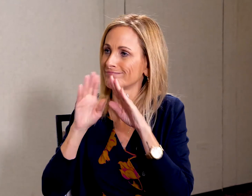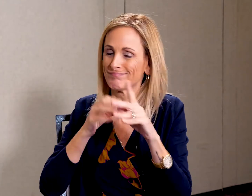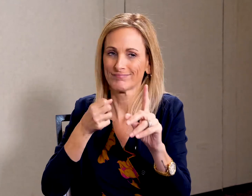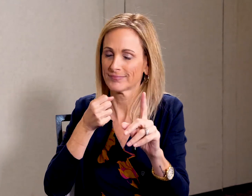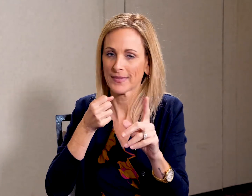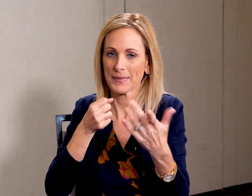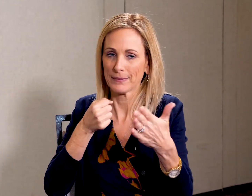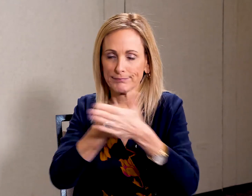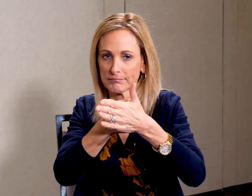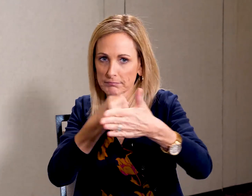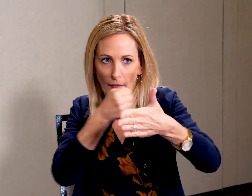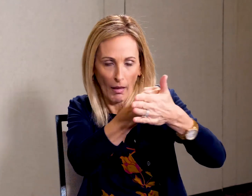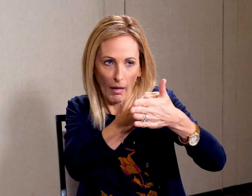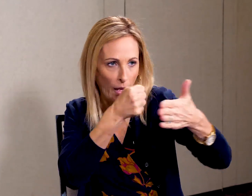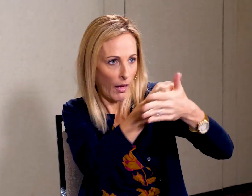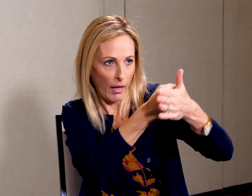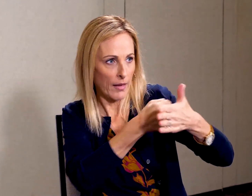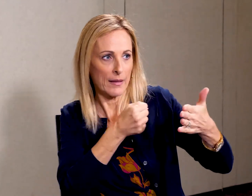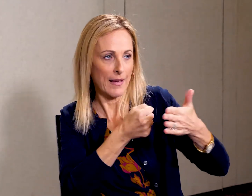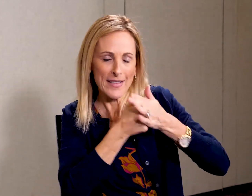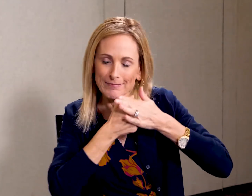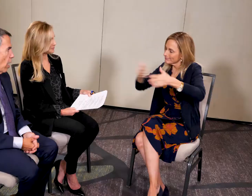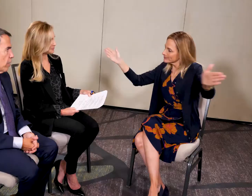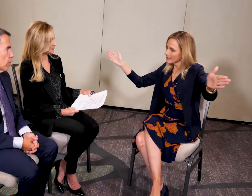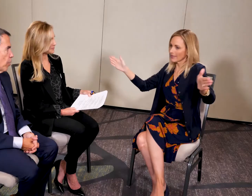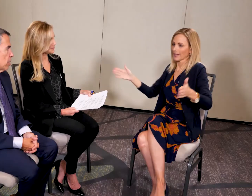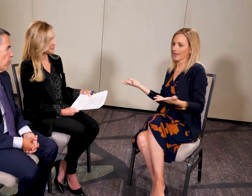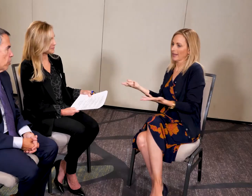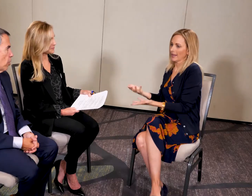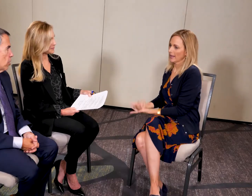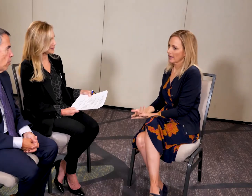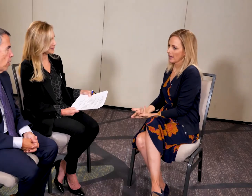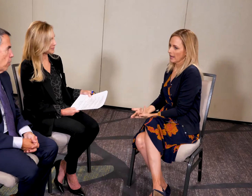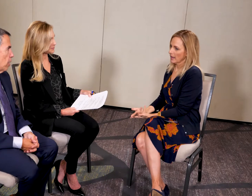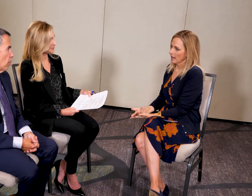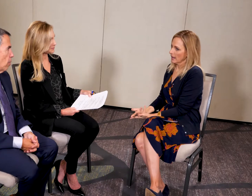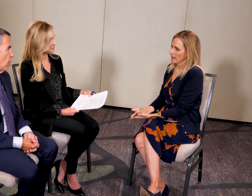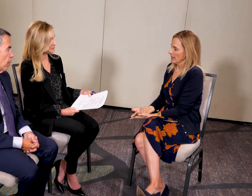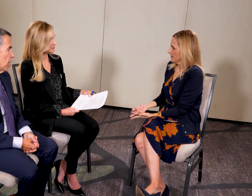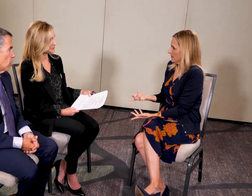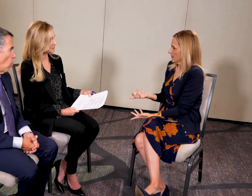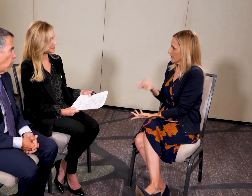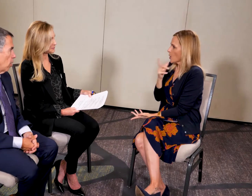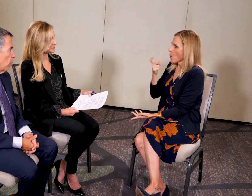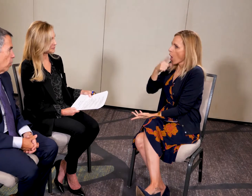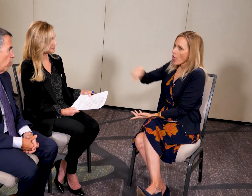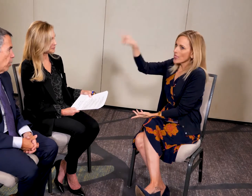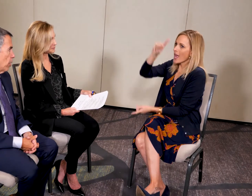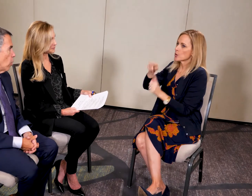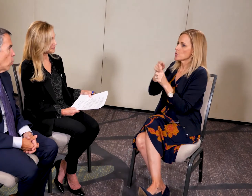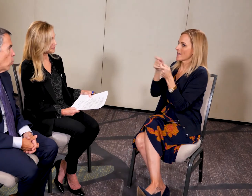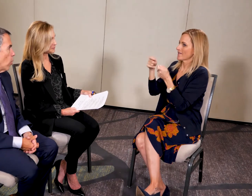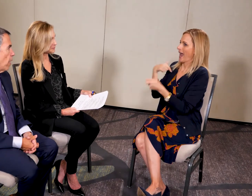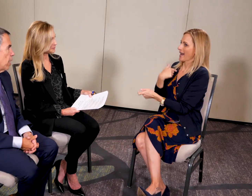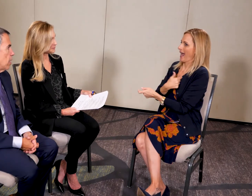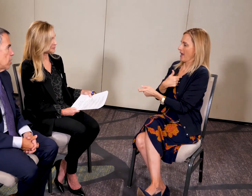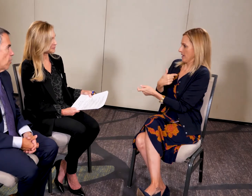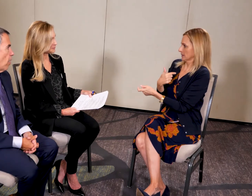tired of I've experienced that frustration of hitting up against a wall, of a barrier. Who are they to define